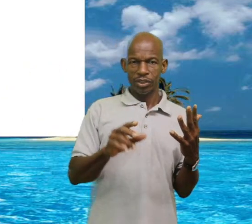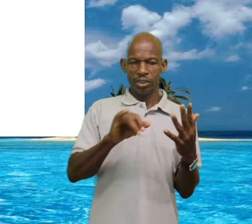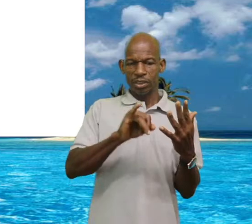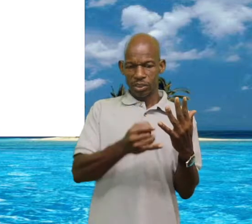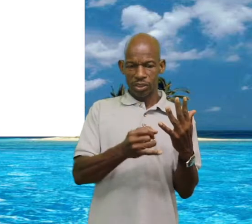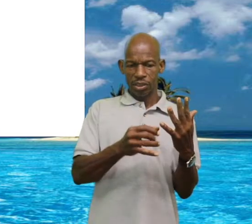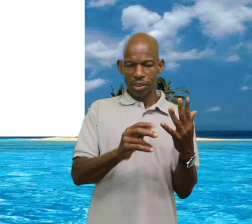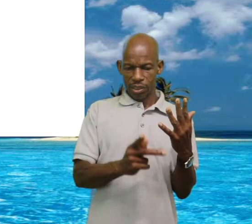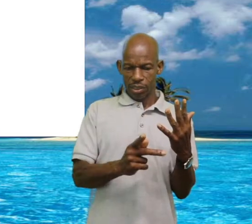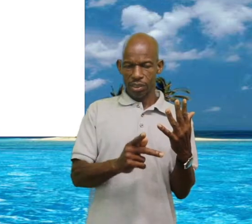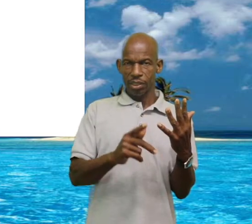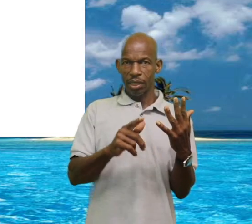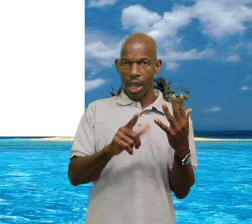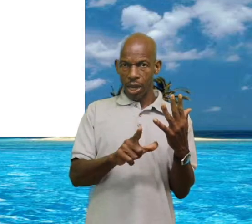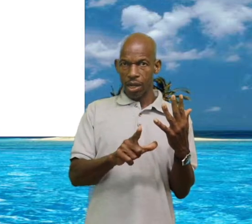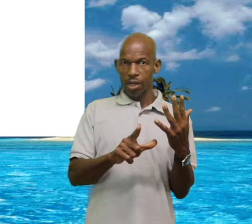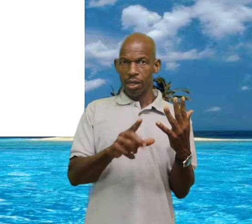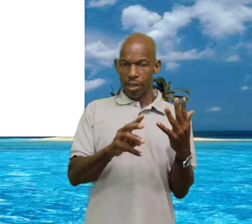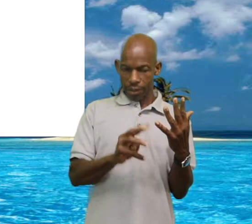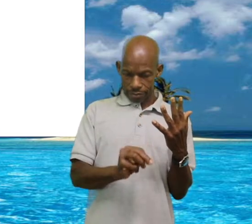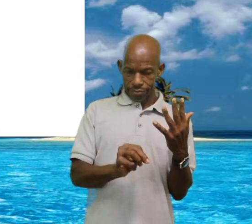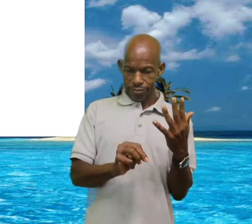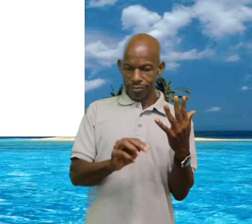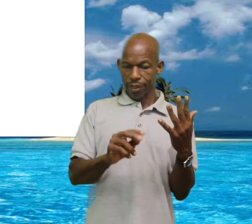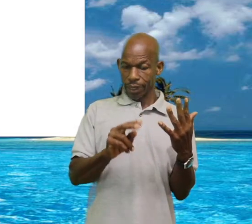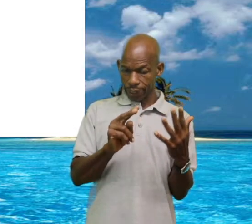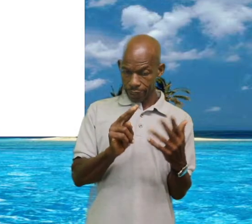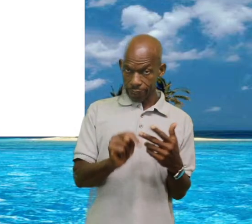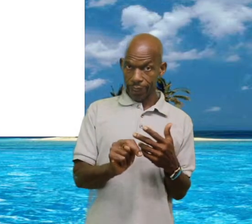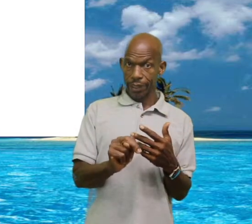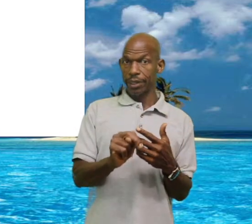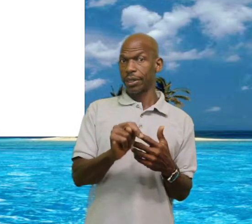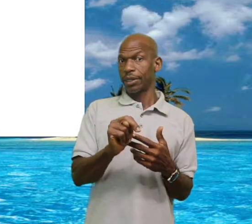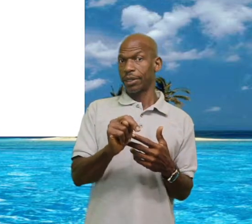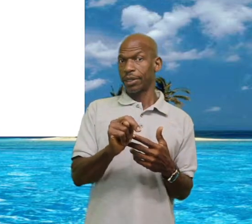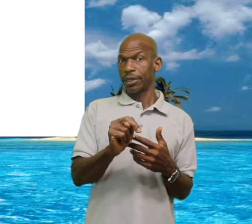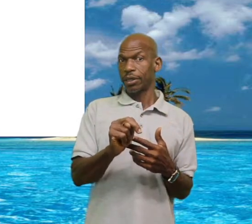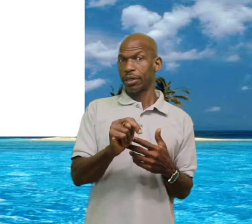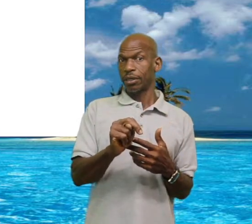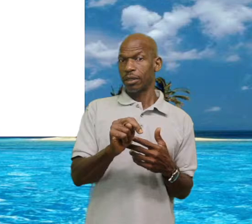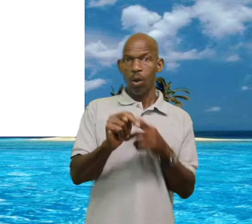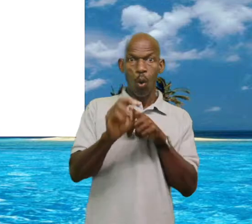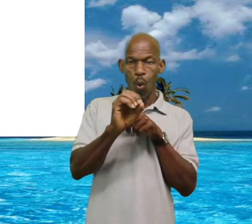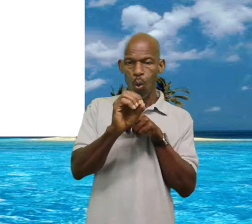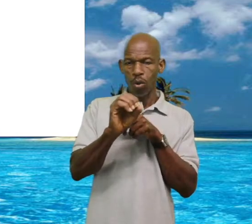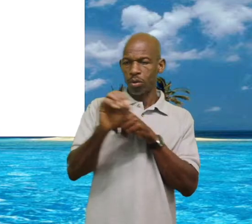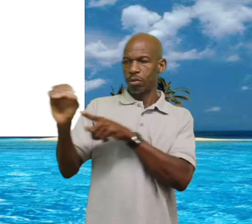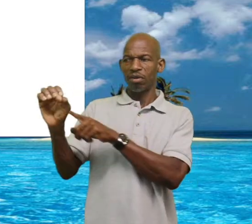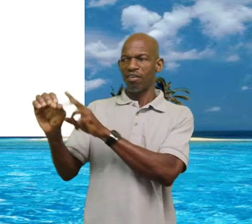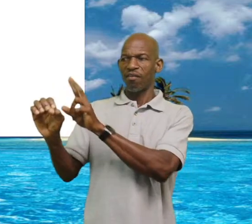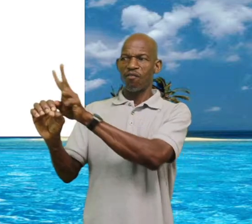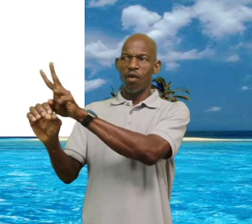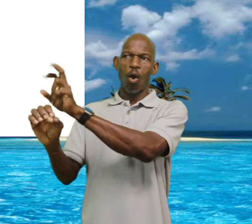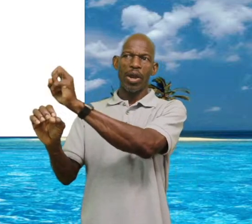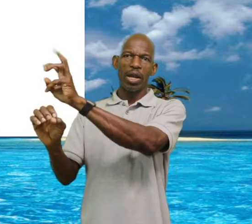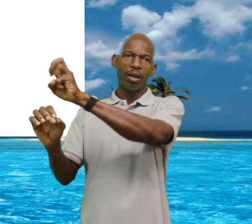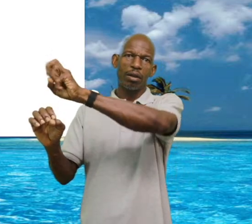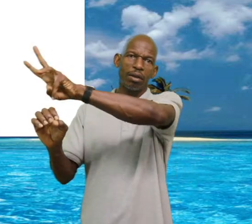K, L, M, N, not the O, P,